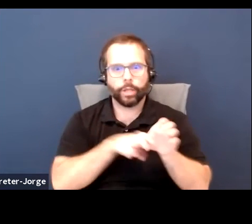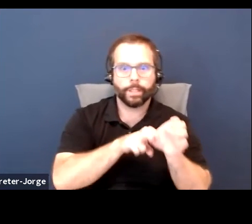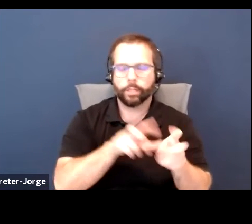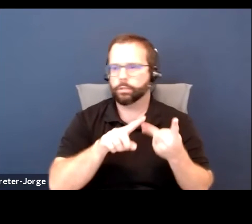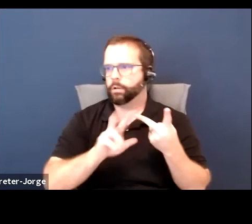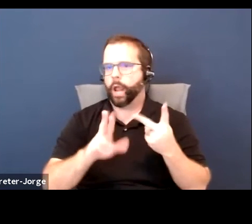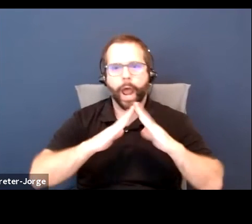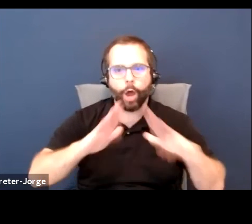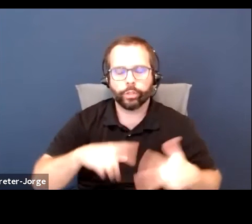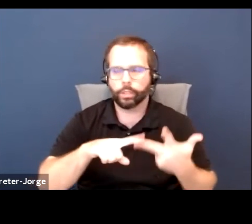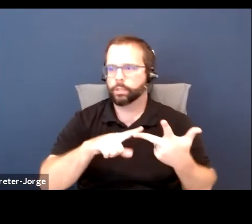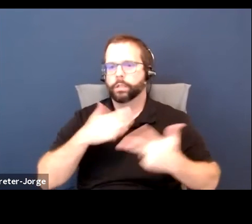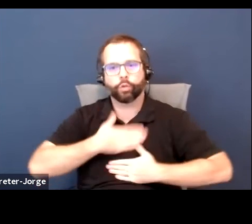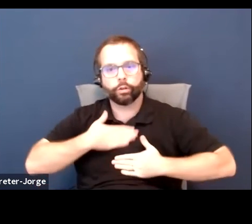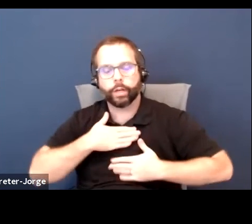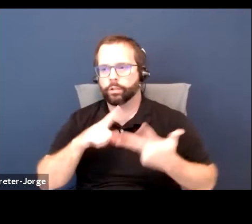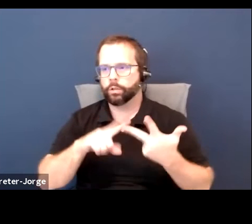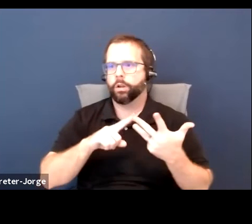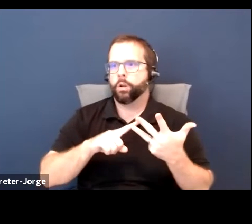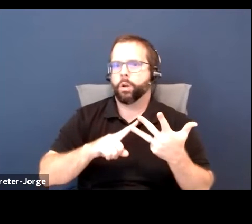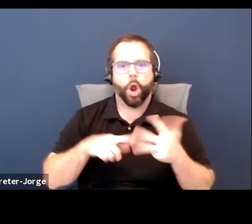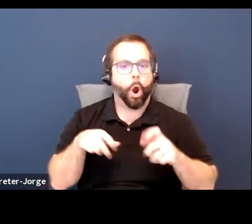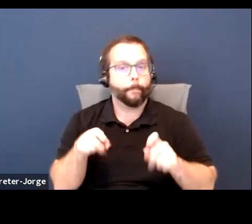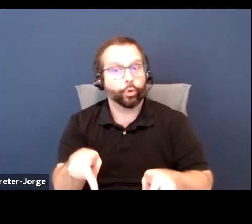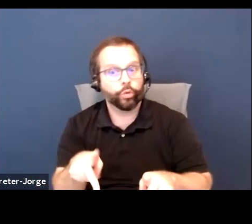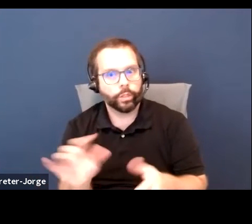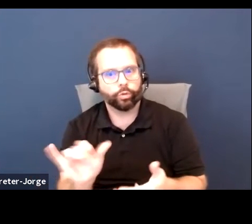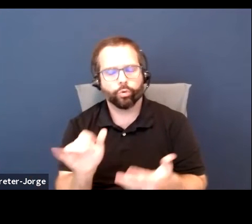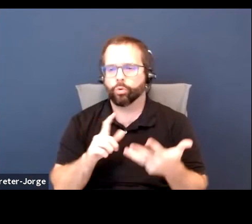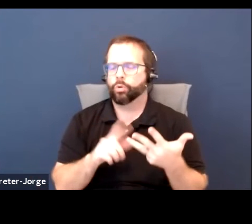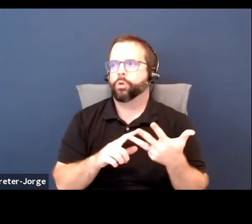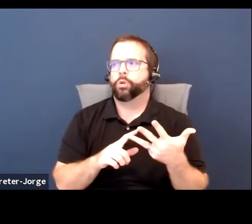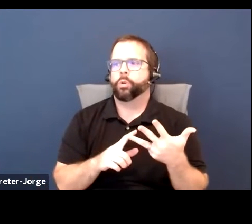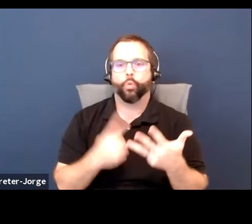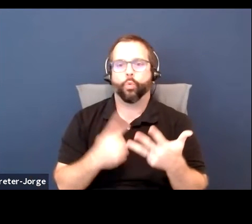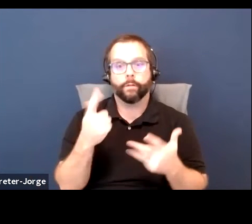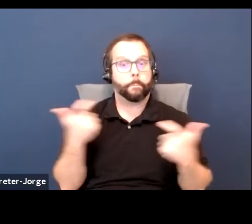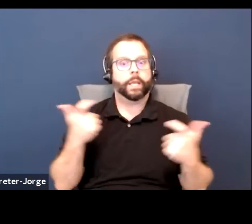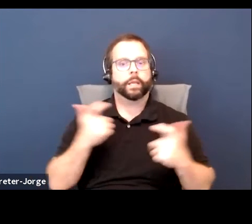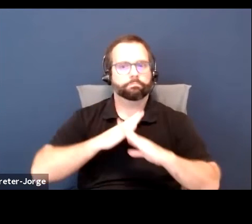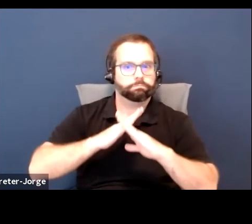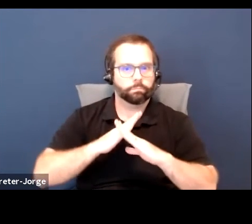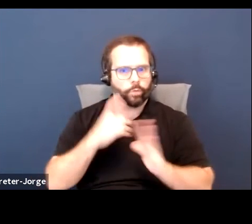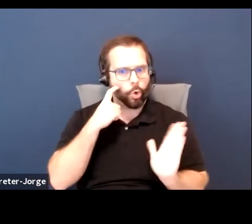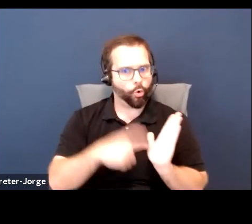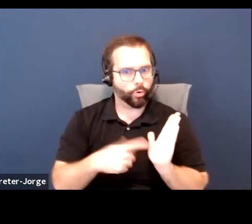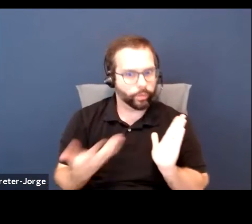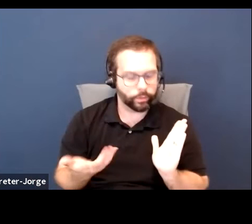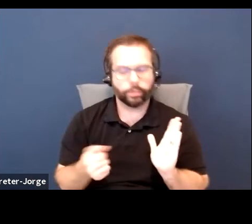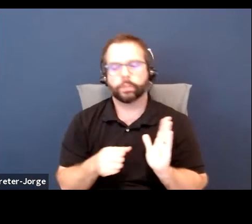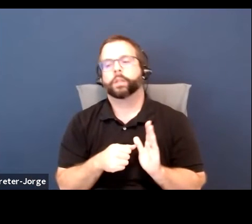recreational and opportunities as well. One of the biggest barriers that we have